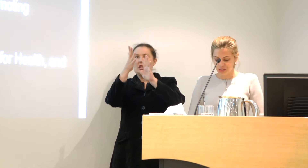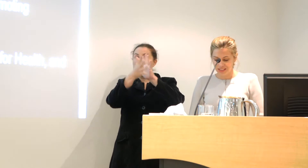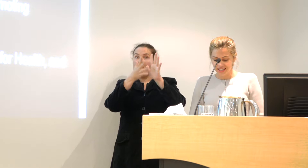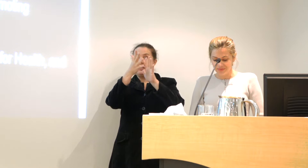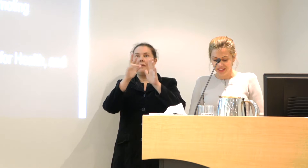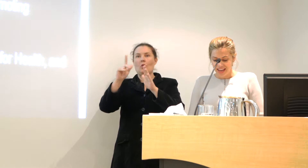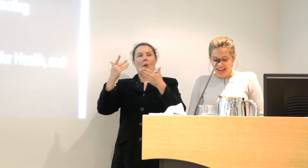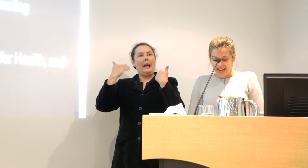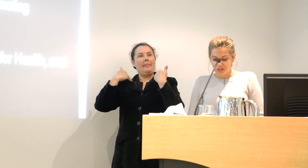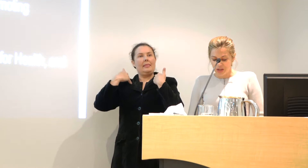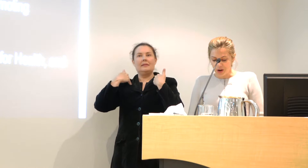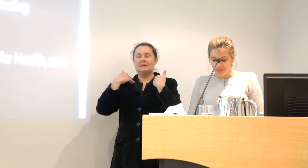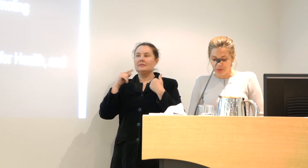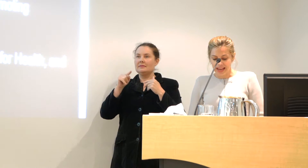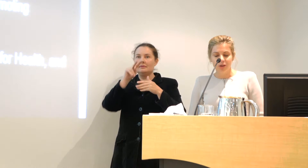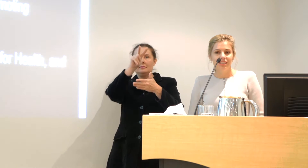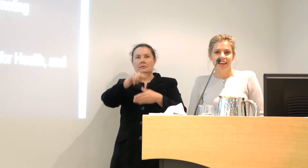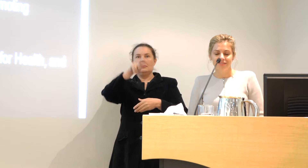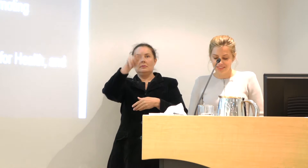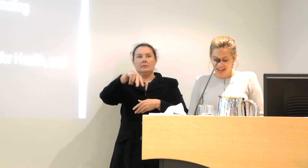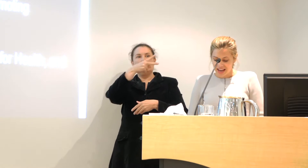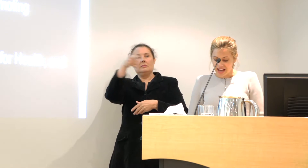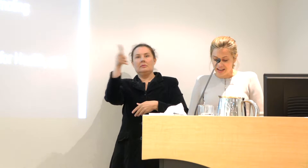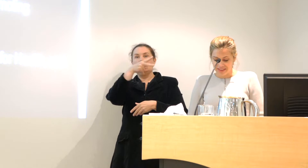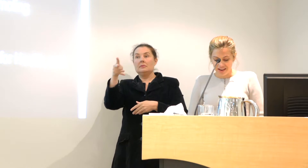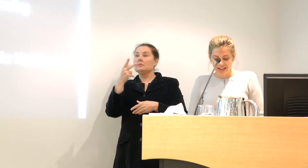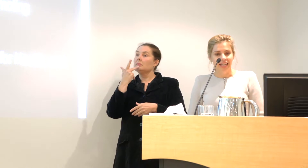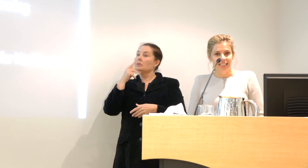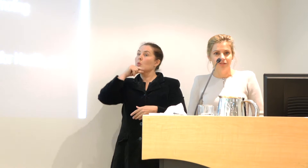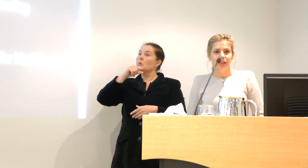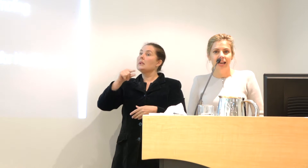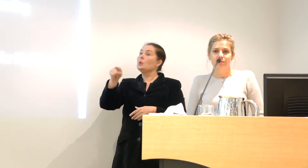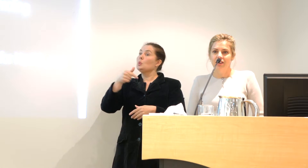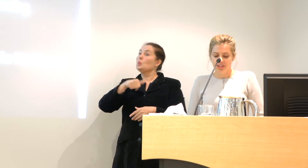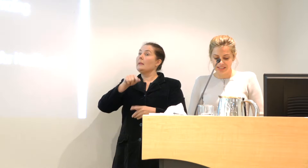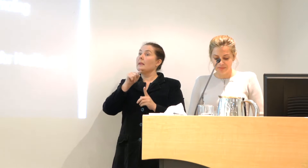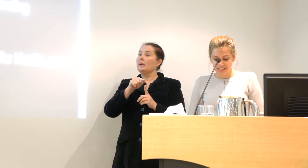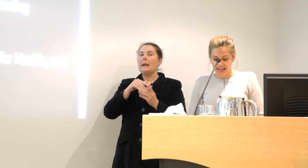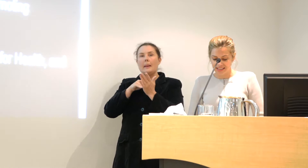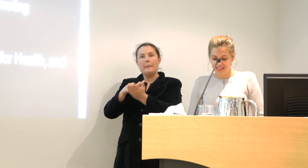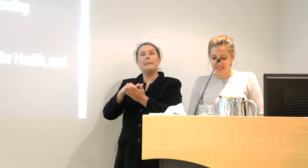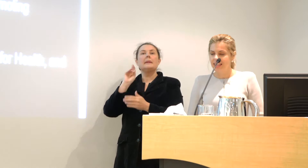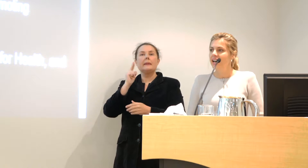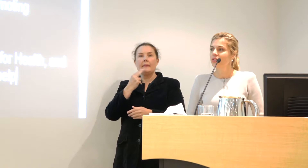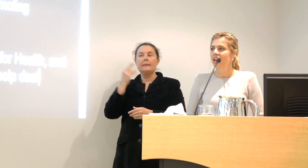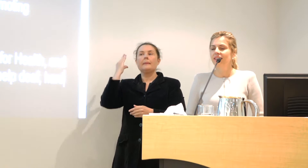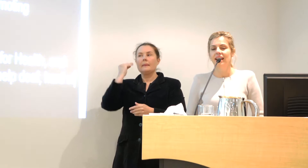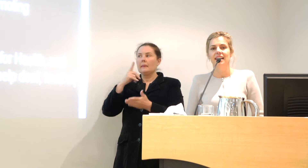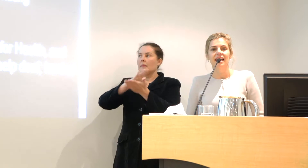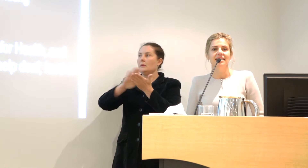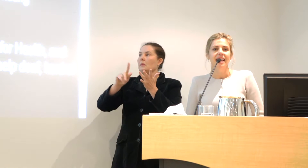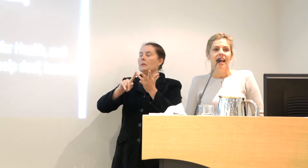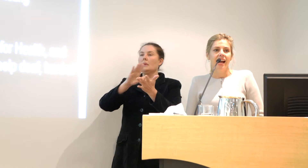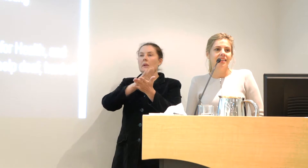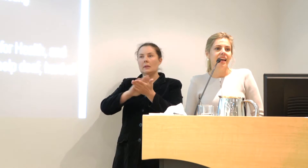you're on Twitter, and we hope it will help deaf, hard of hearing and deaf-blind patients to better access the healthcare that